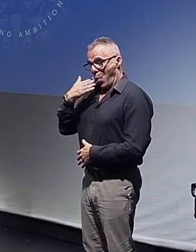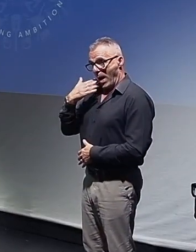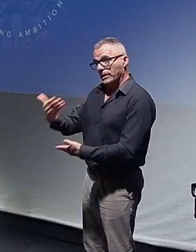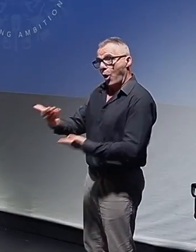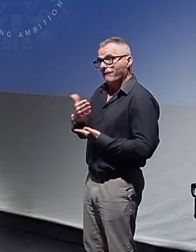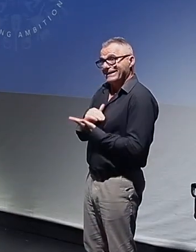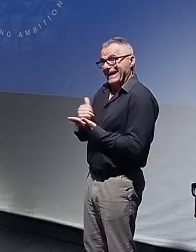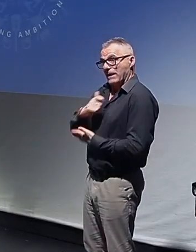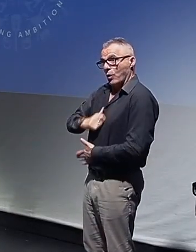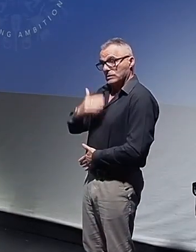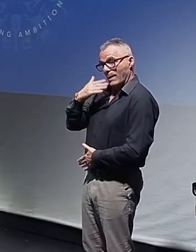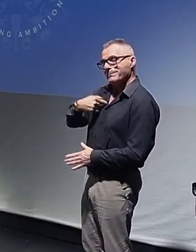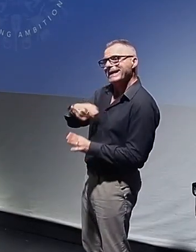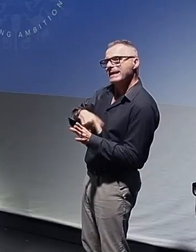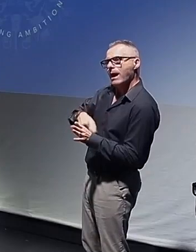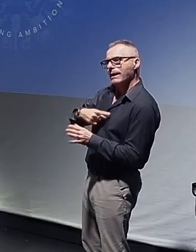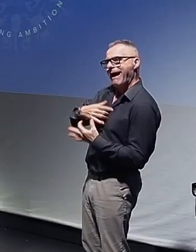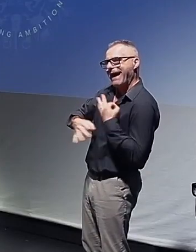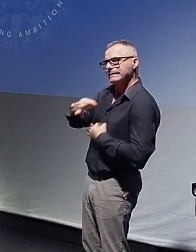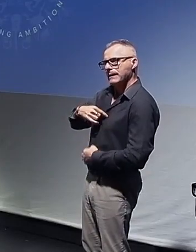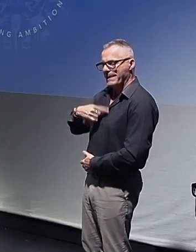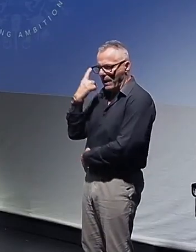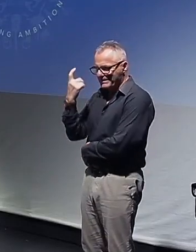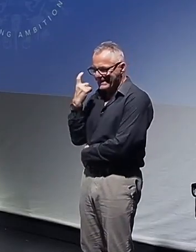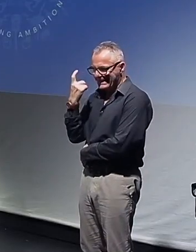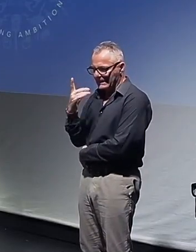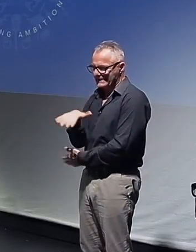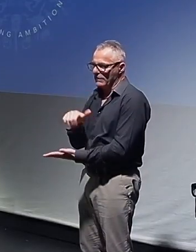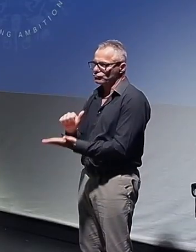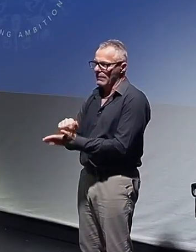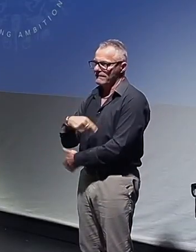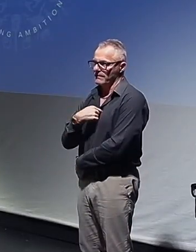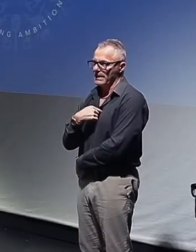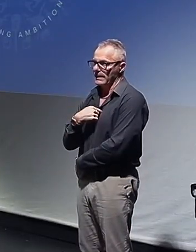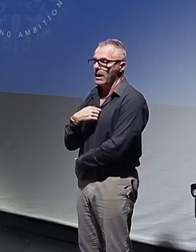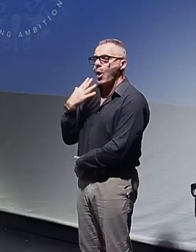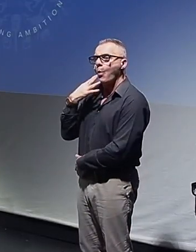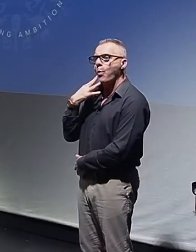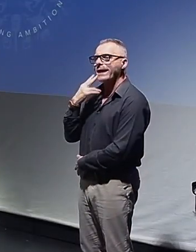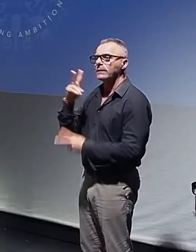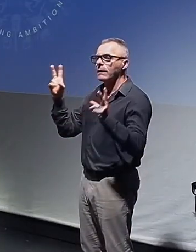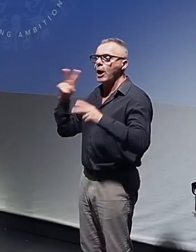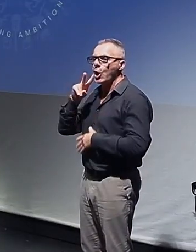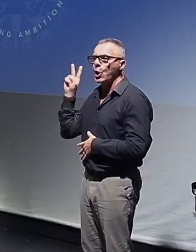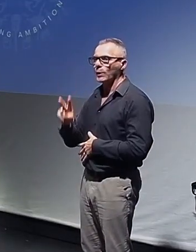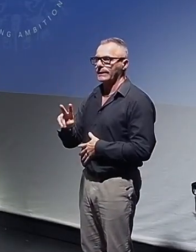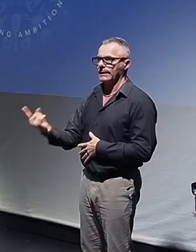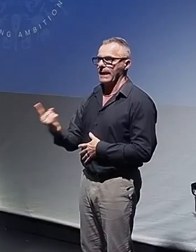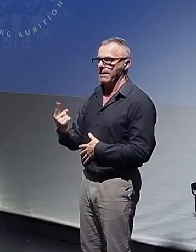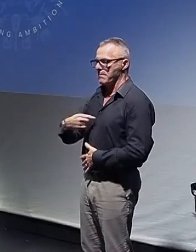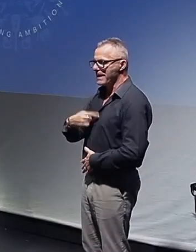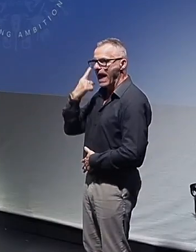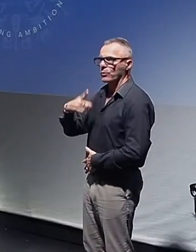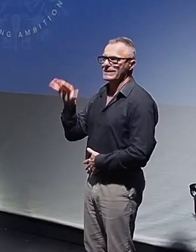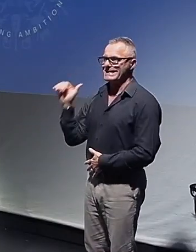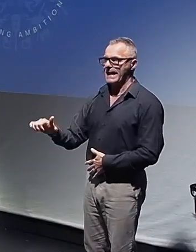offered gay roles younger. Really consider if that was the right one, and when Looking come along, I was like 100%. This is it. This is where I'm